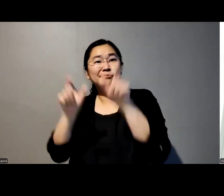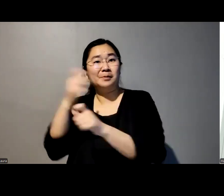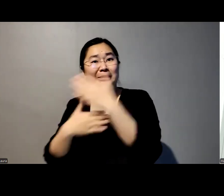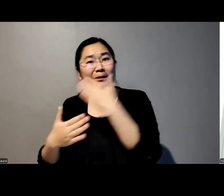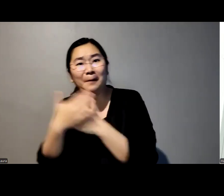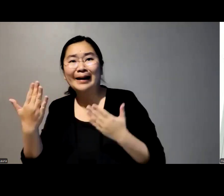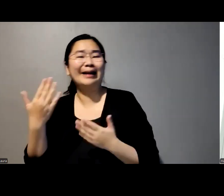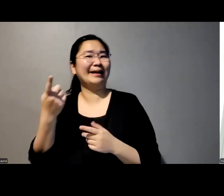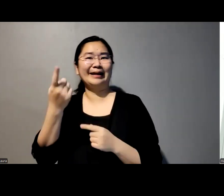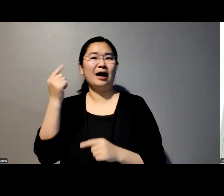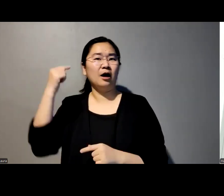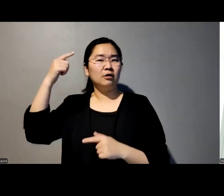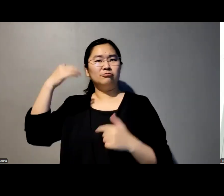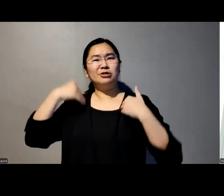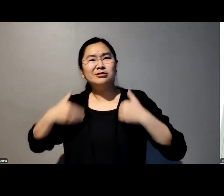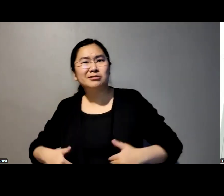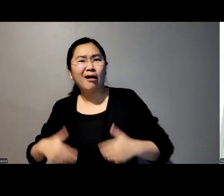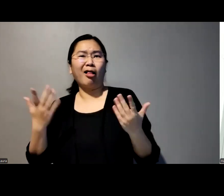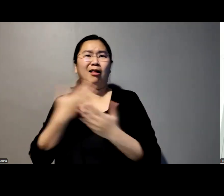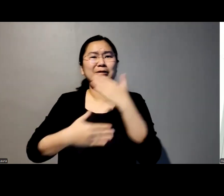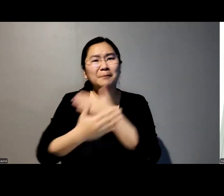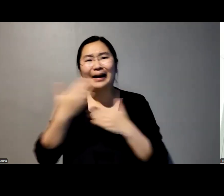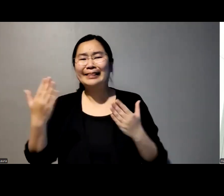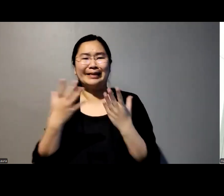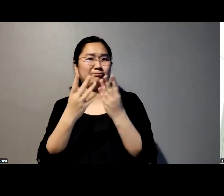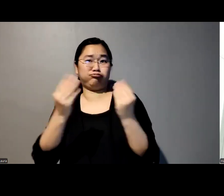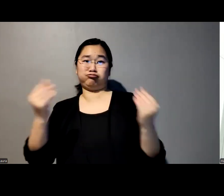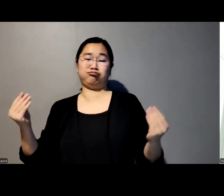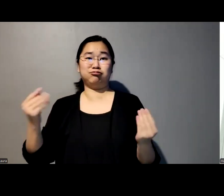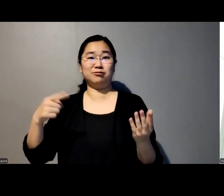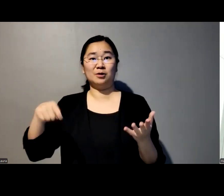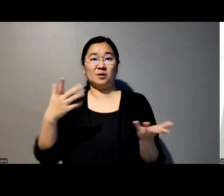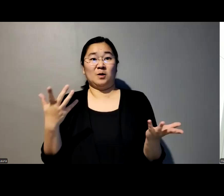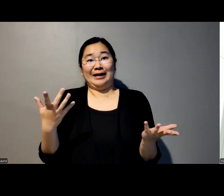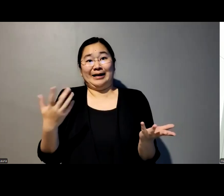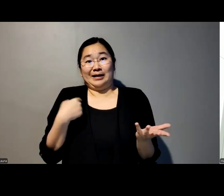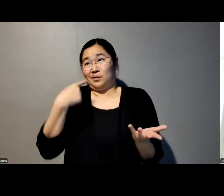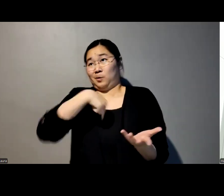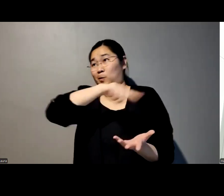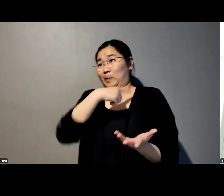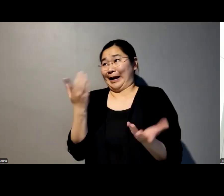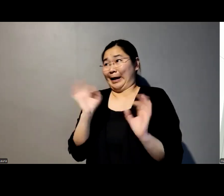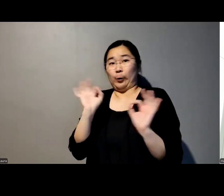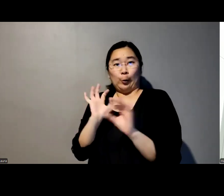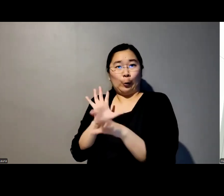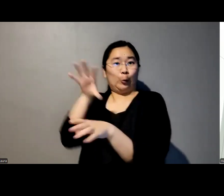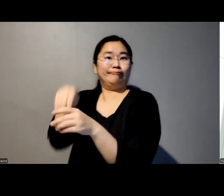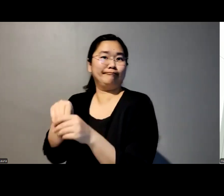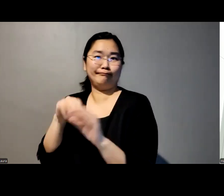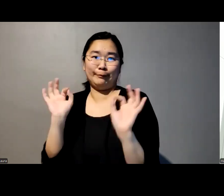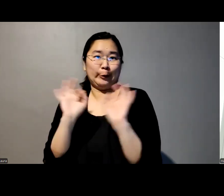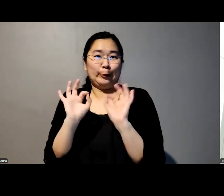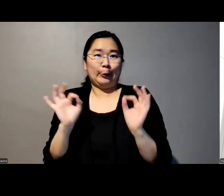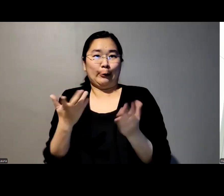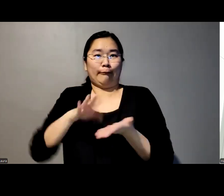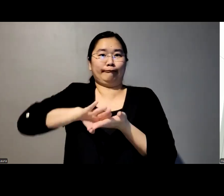to wind up, I think we cannot even use the word inclusive in Ukraine.